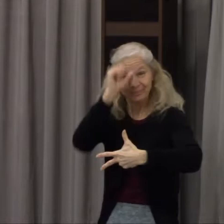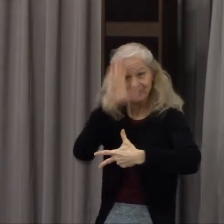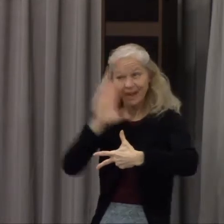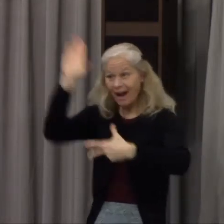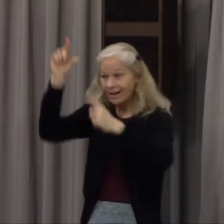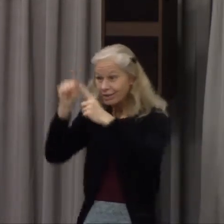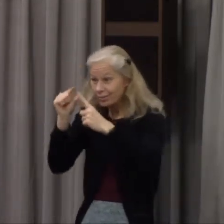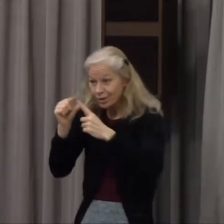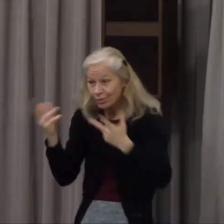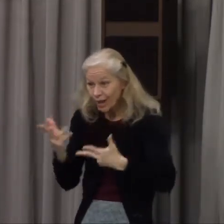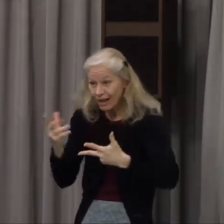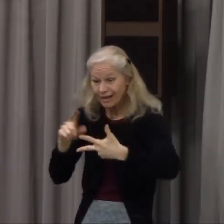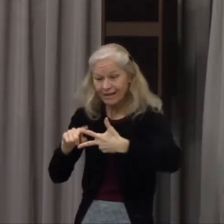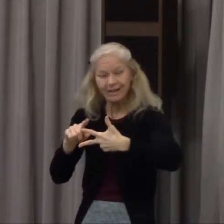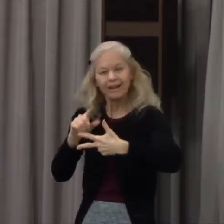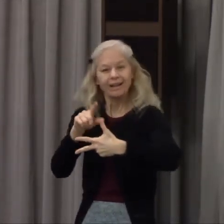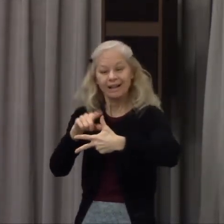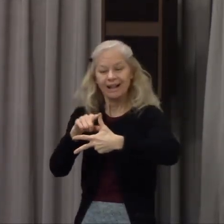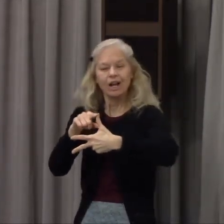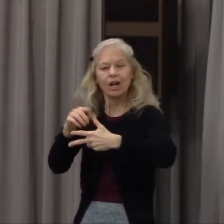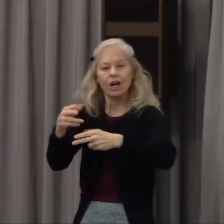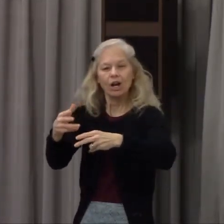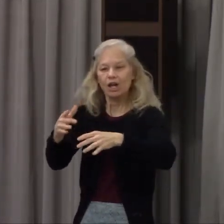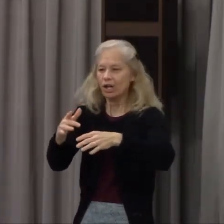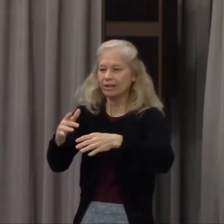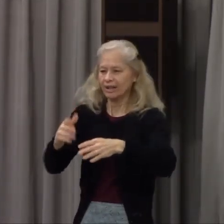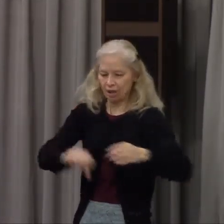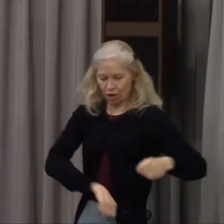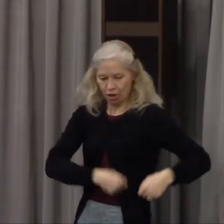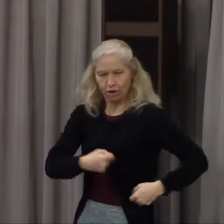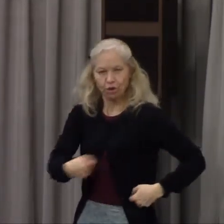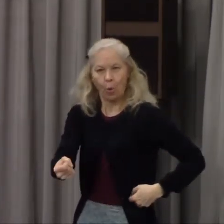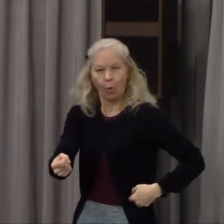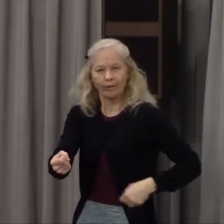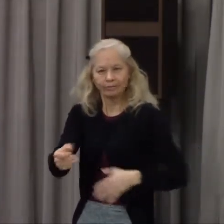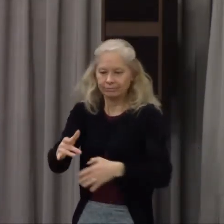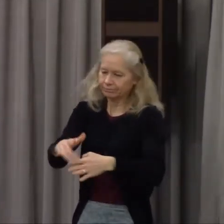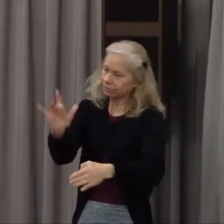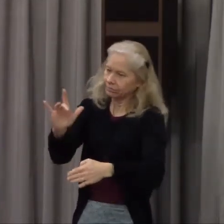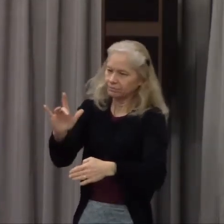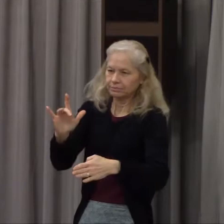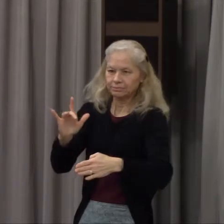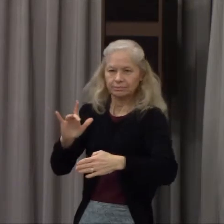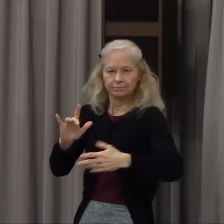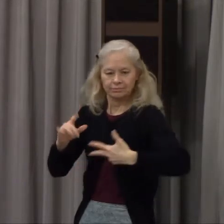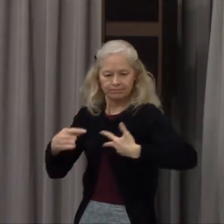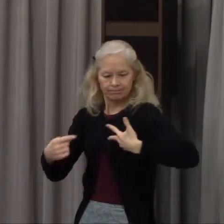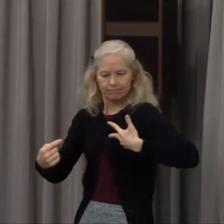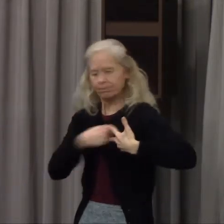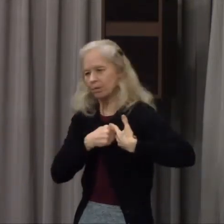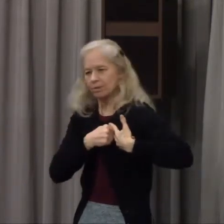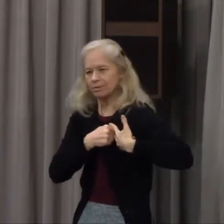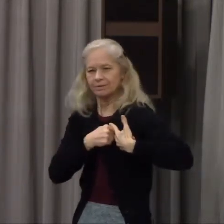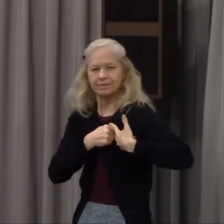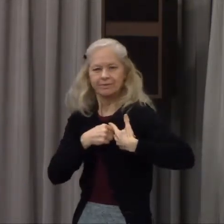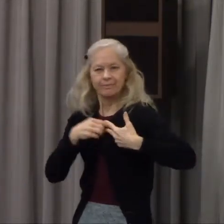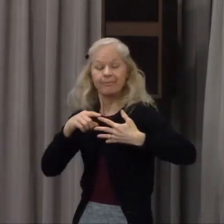Number two, the Word of God is a polished sword to continue. Number two, the Word of God